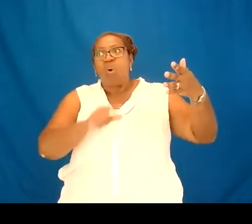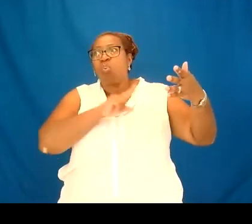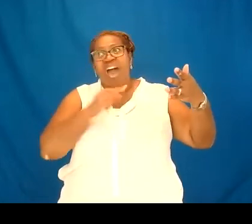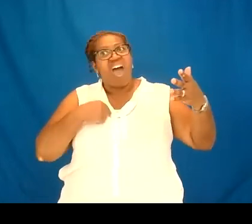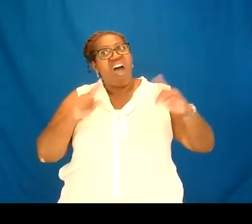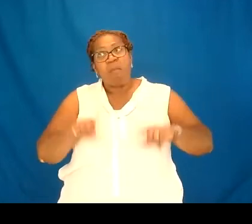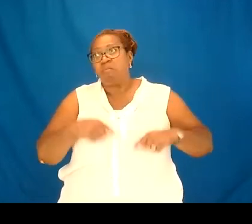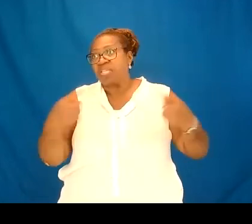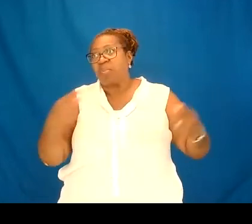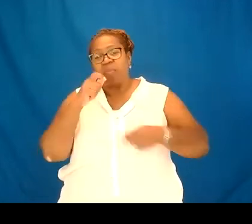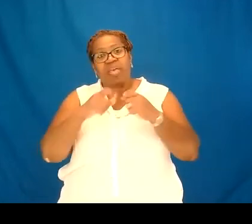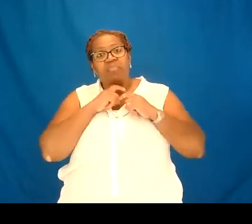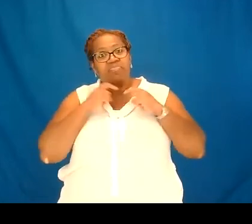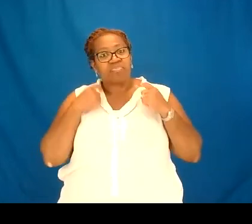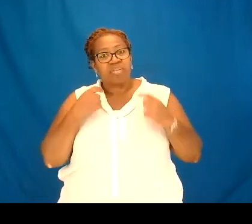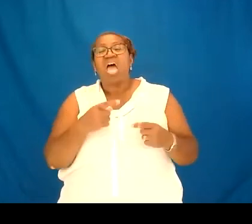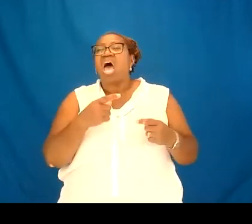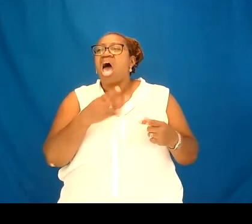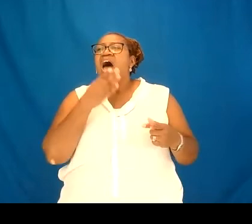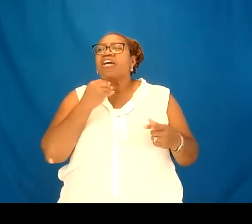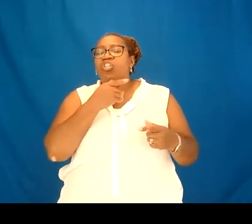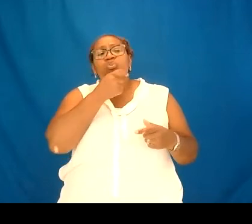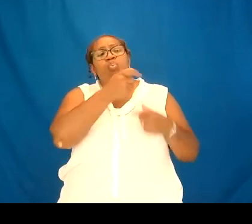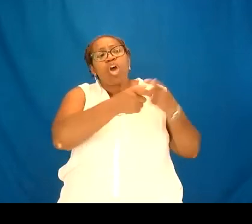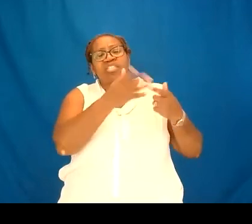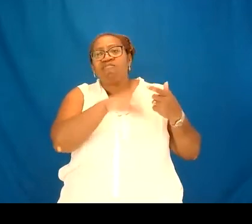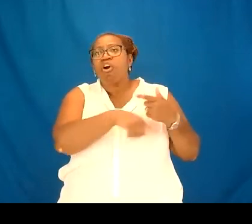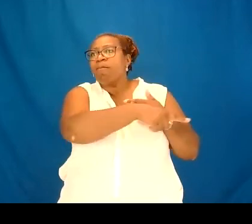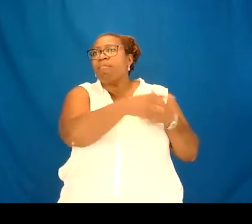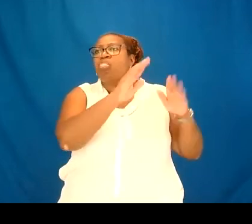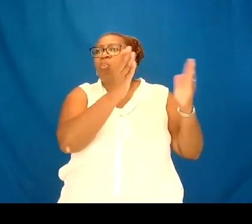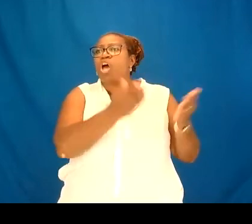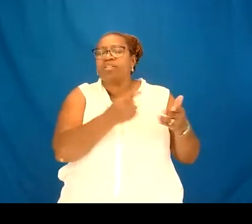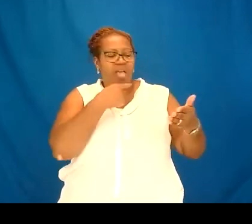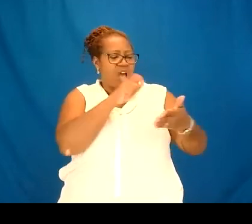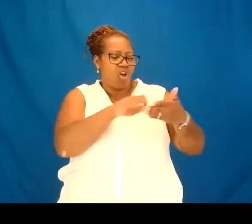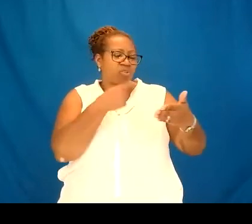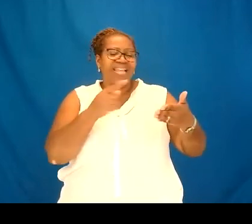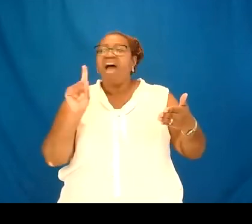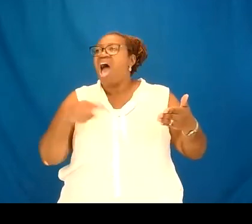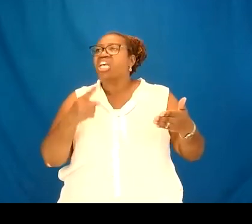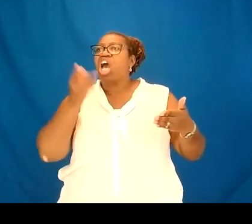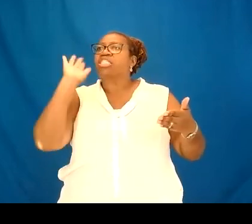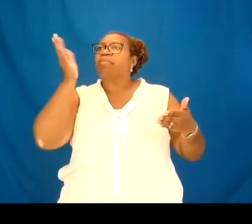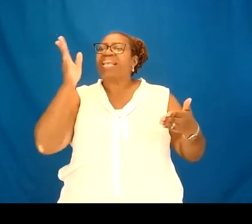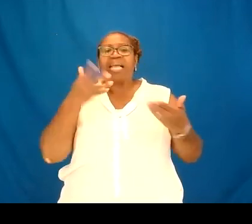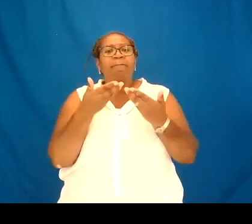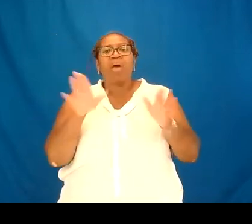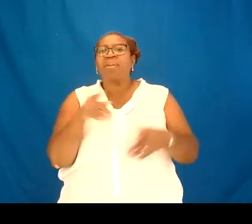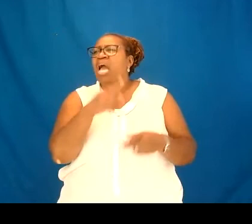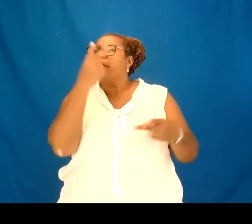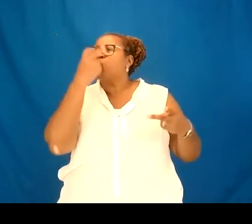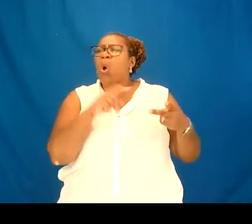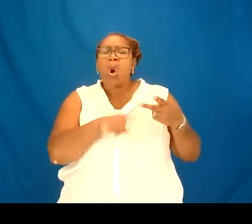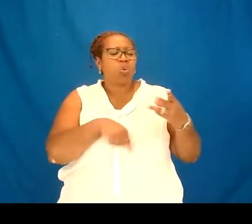heard the world tell me. They said I couldn't speak in public anymore. They said I was past it. They said I didn't